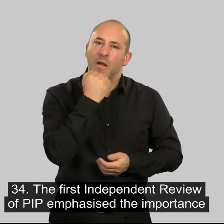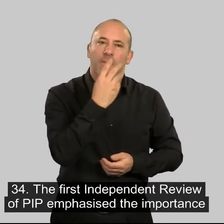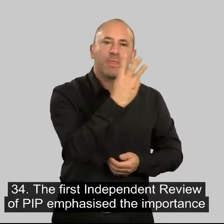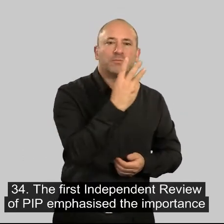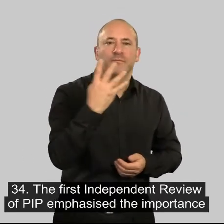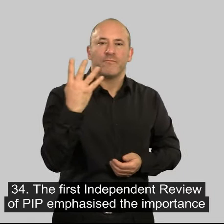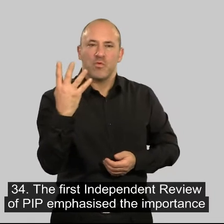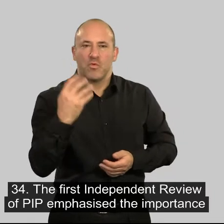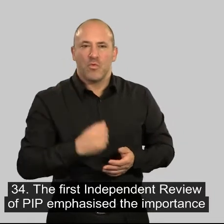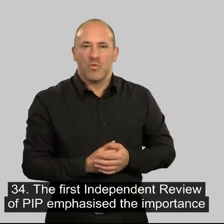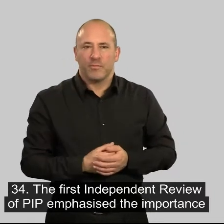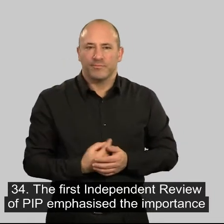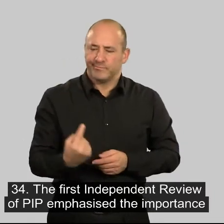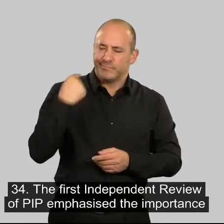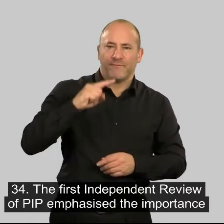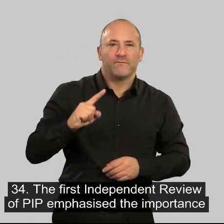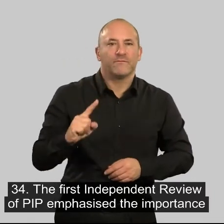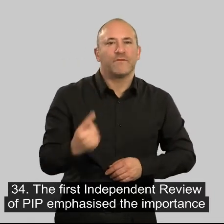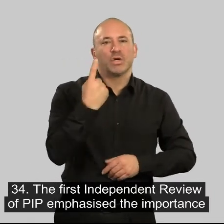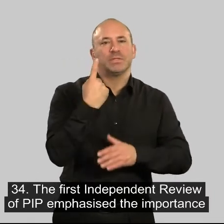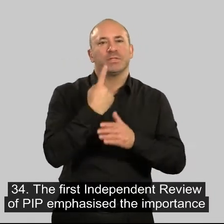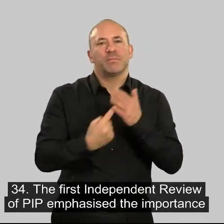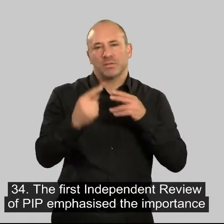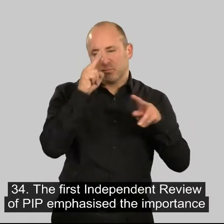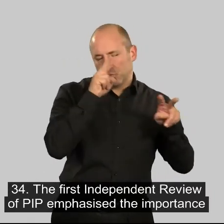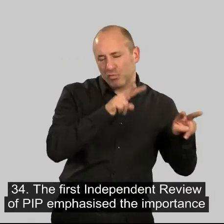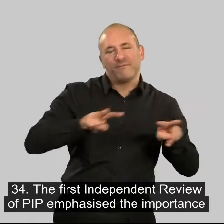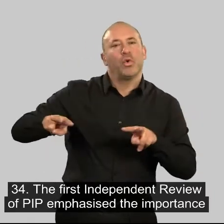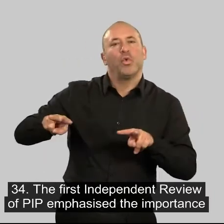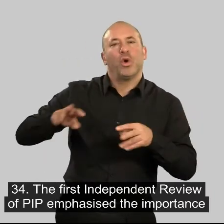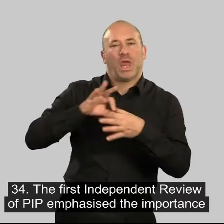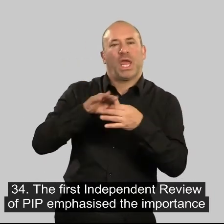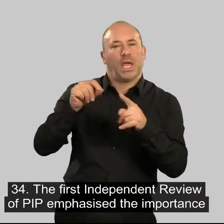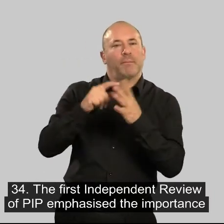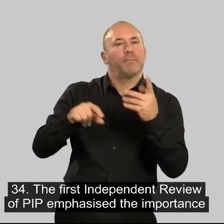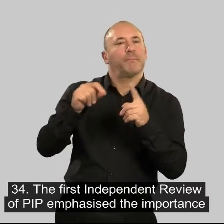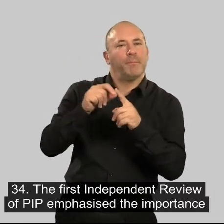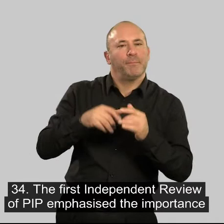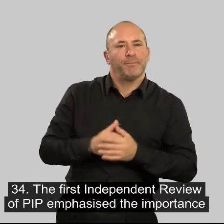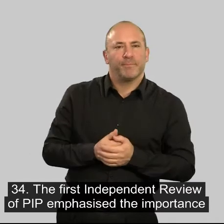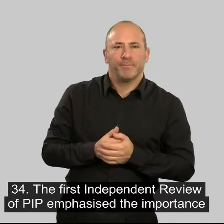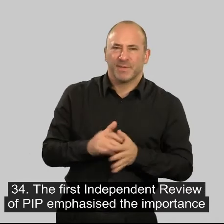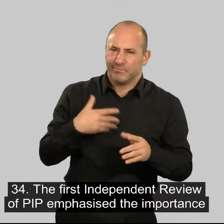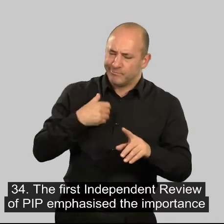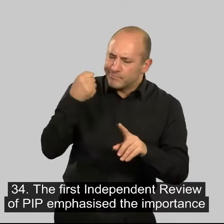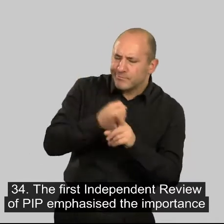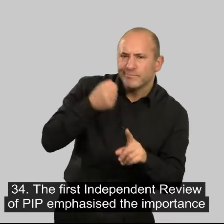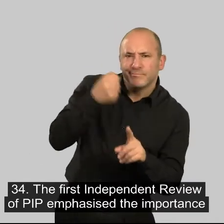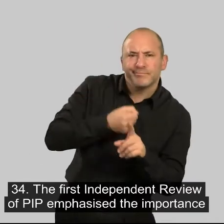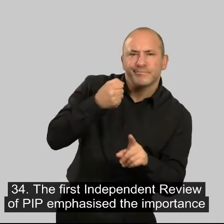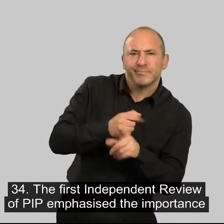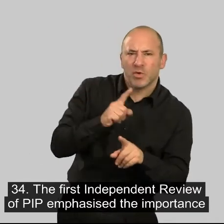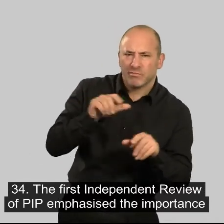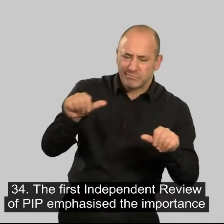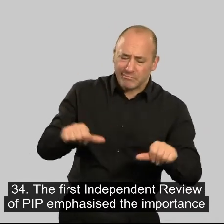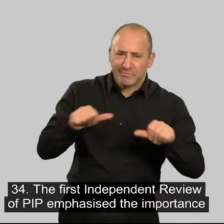34. The first independent review of PIP emphasised the importance of a rigorous